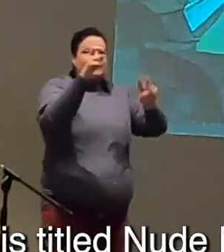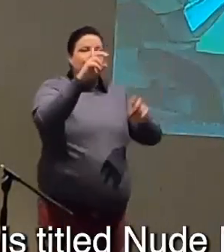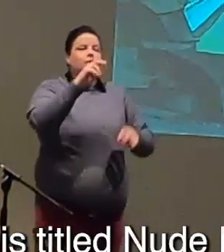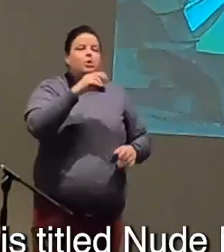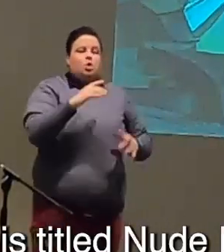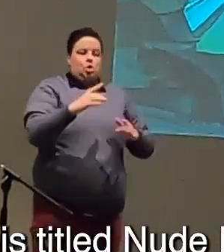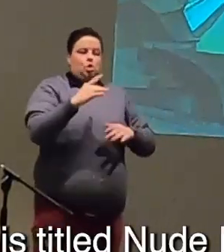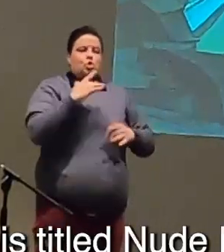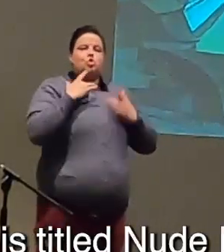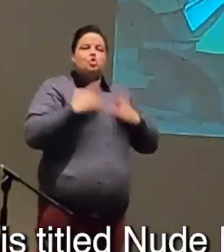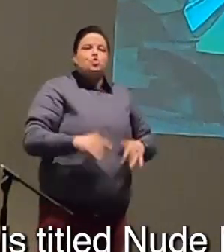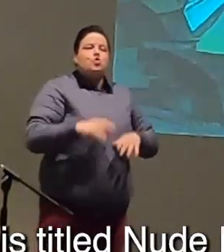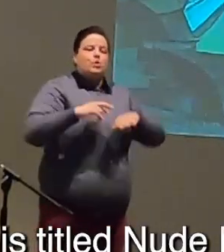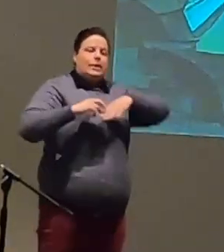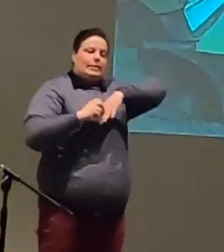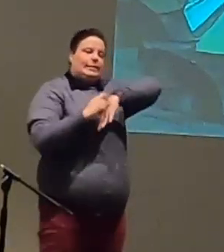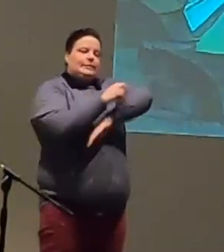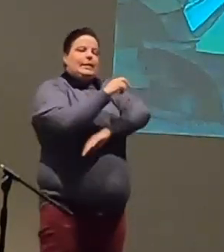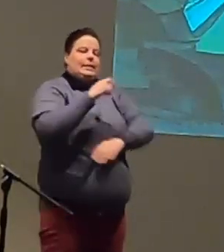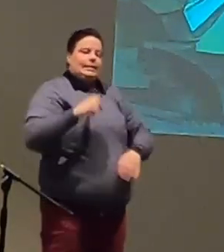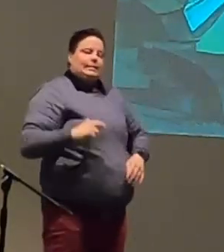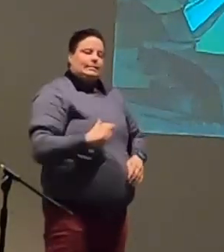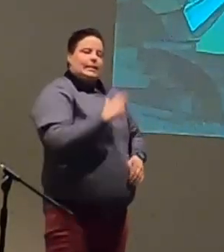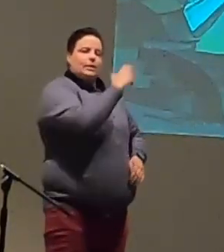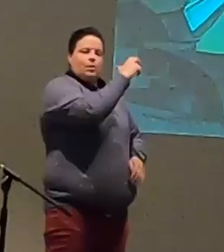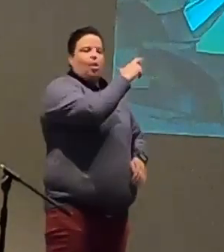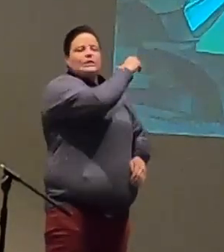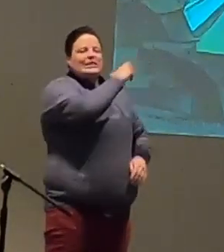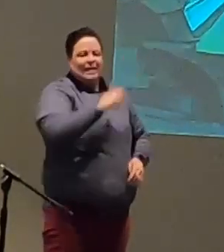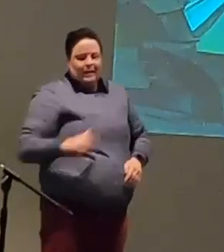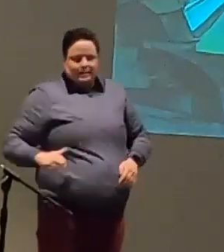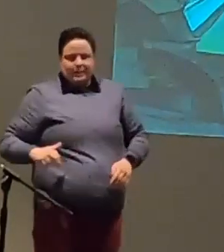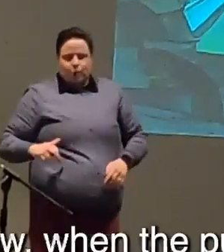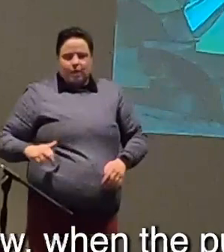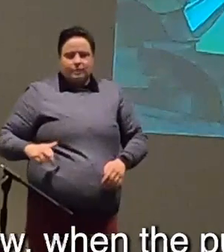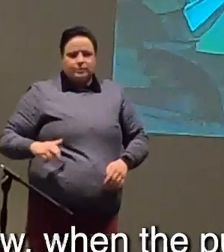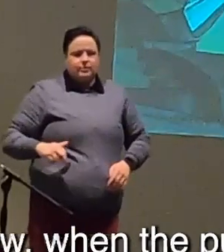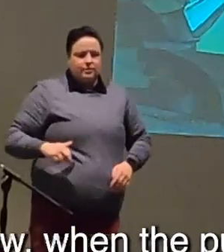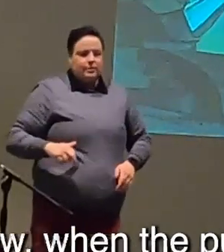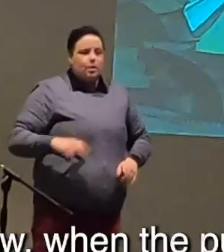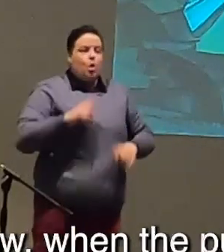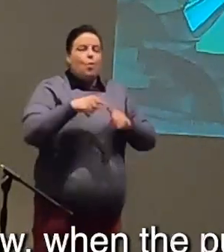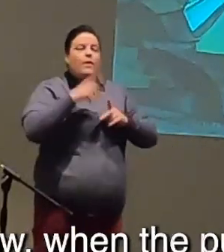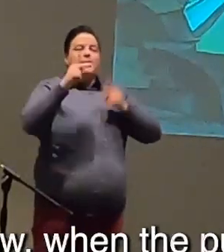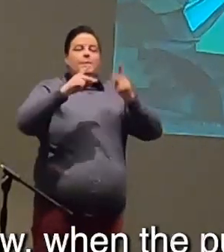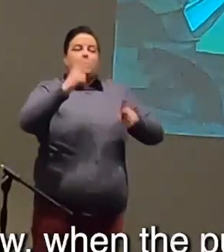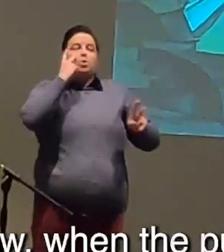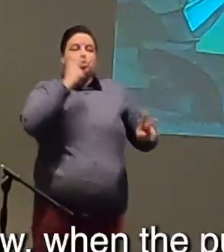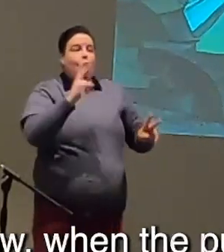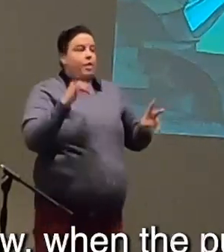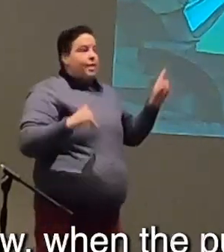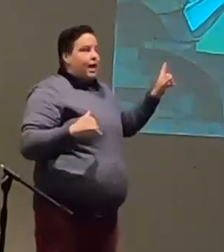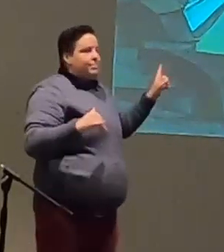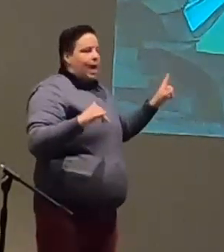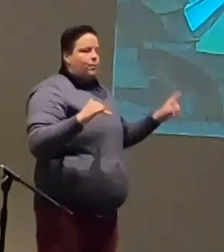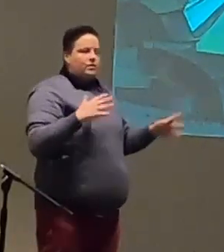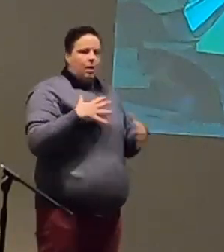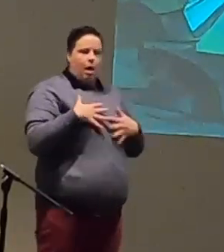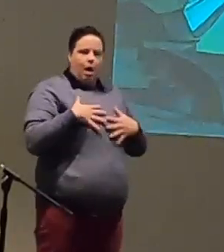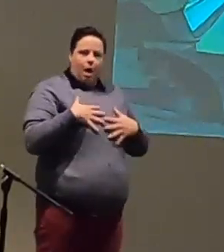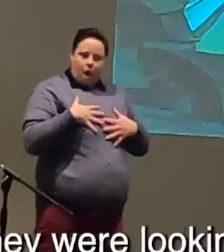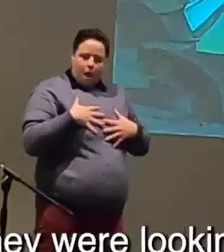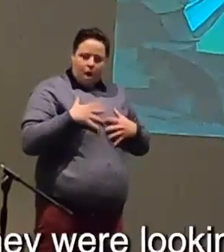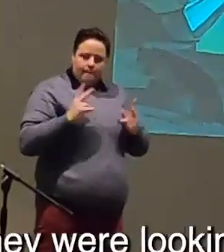Nude Descending a Staircase, #2, by French artist Marcel Duchamp. Now, when the public saw this, it was a scandal. People